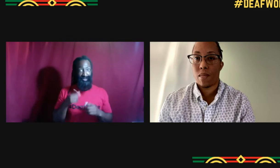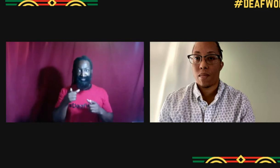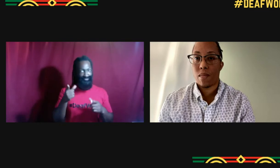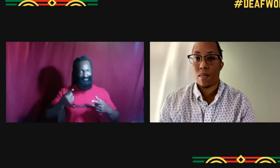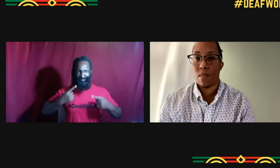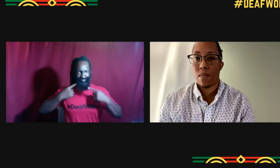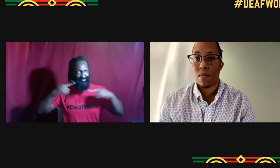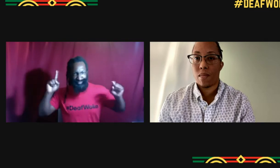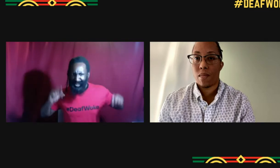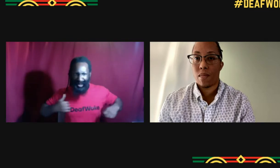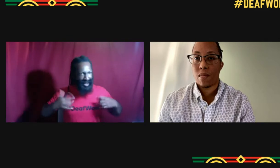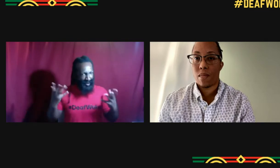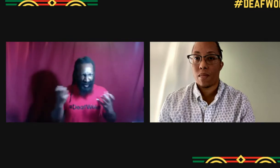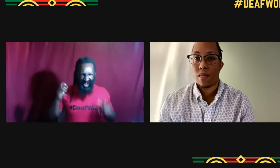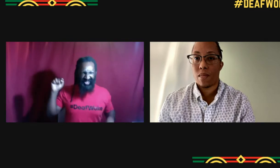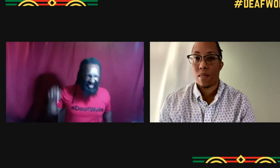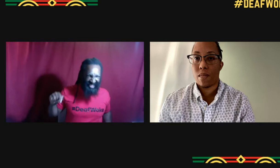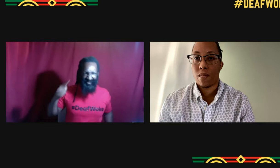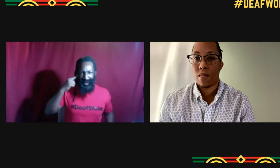share that information.